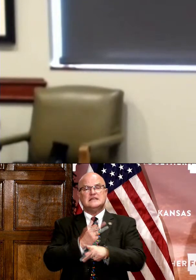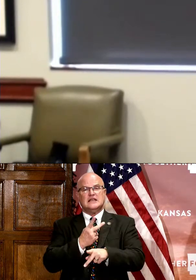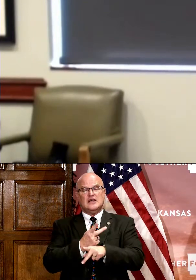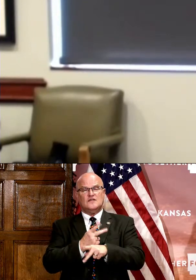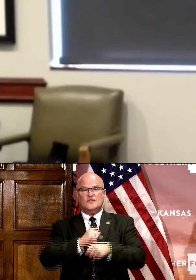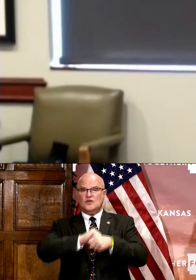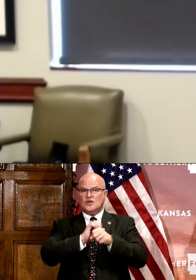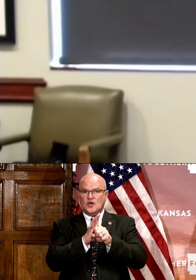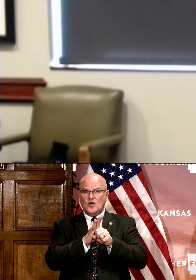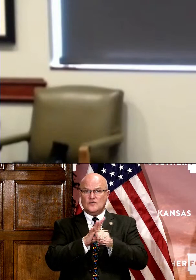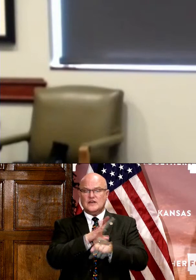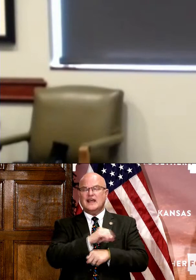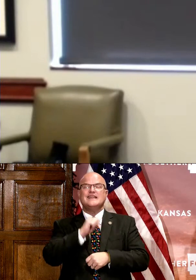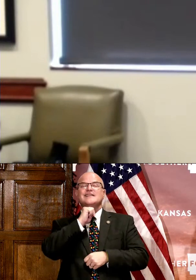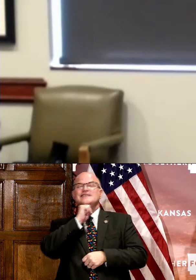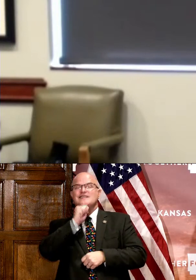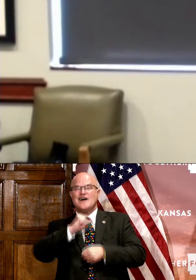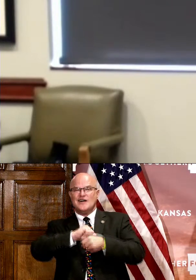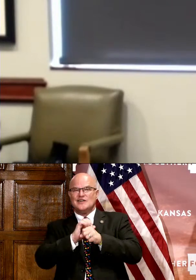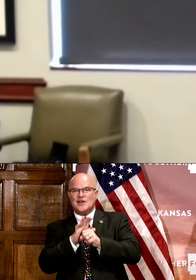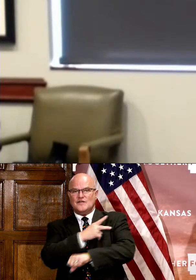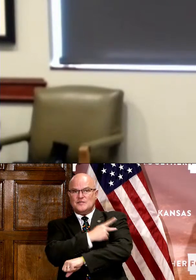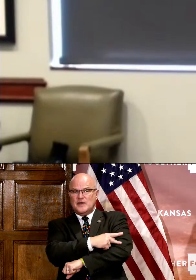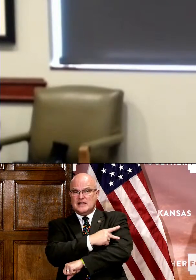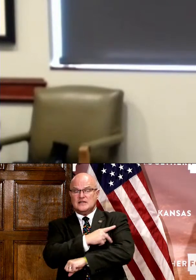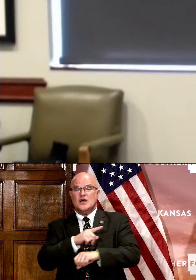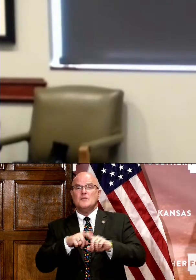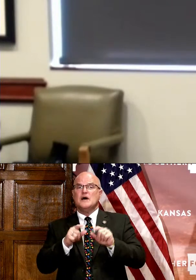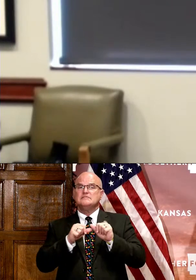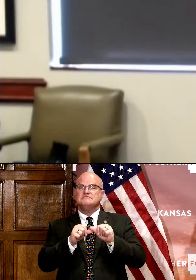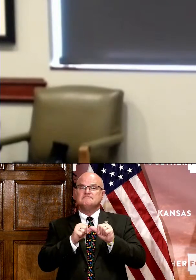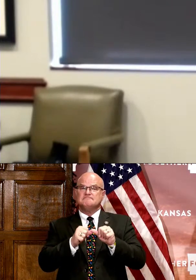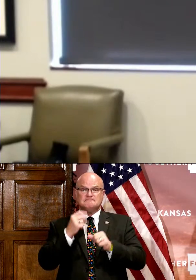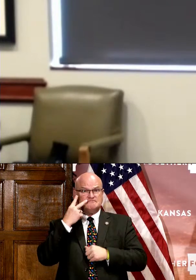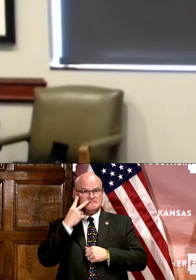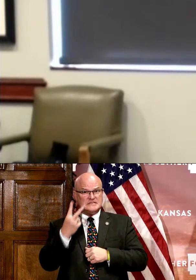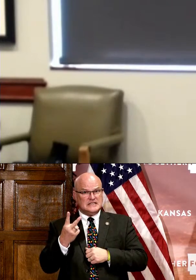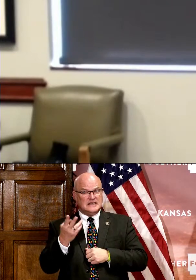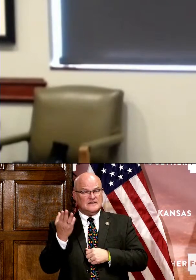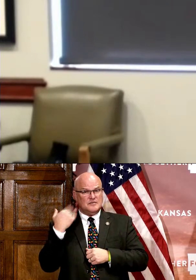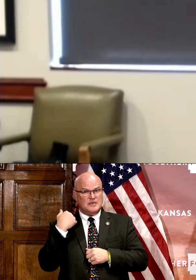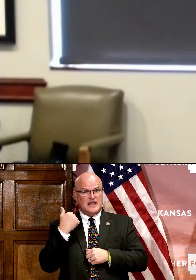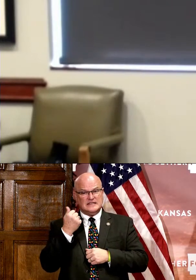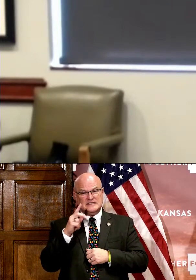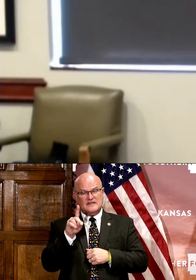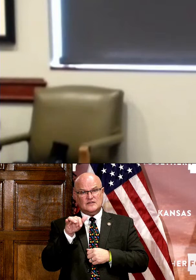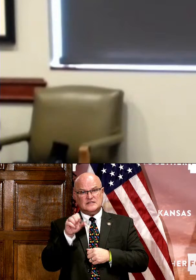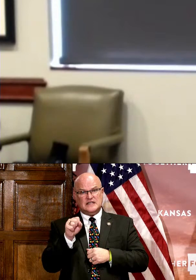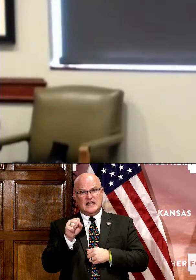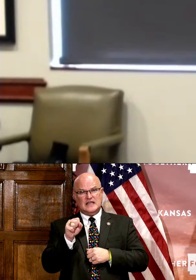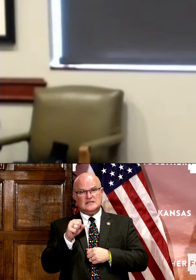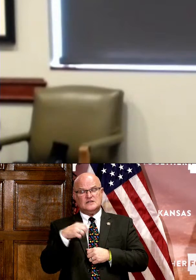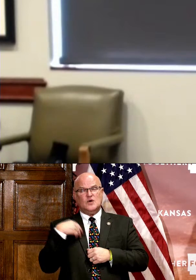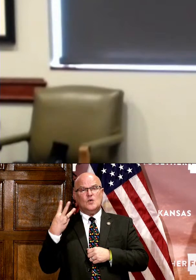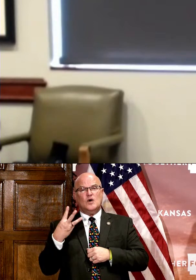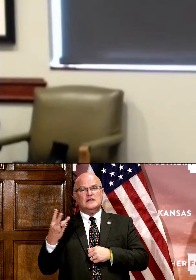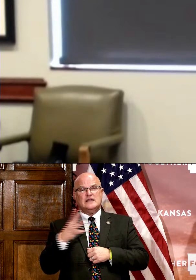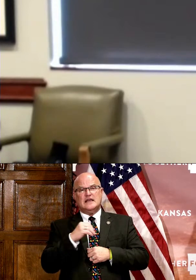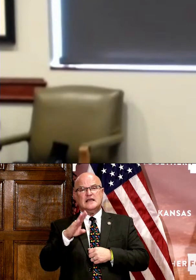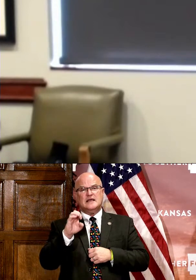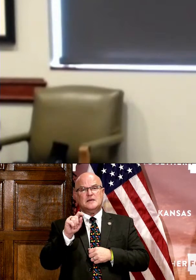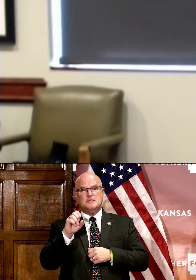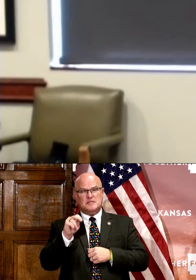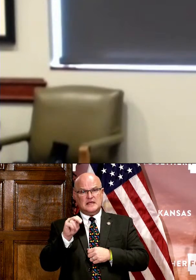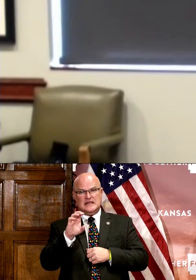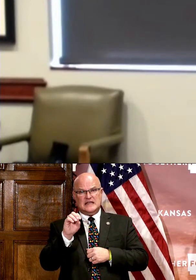our non-COVID patients. But we have continued to see for the last several days, Washington and Benton County cases